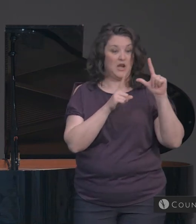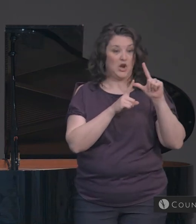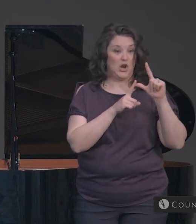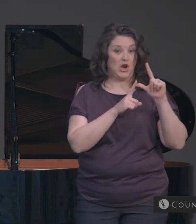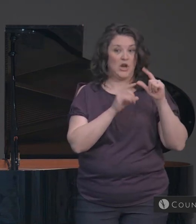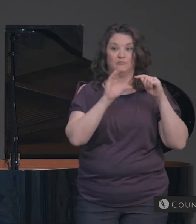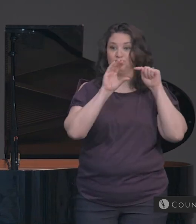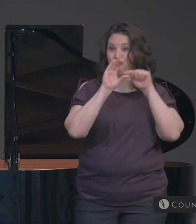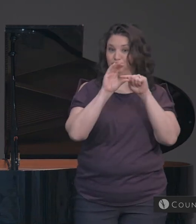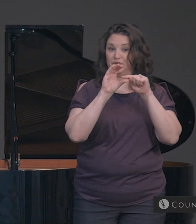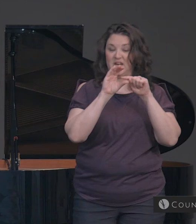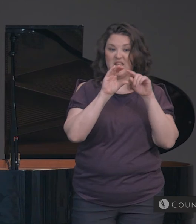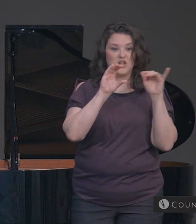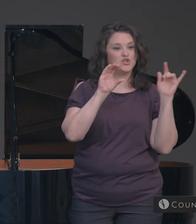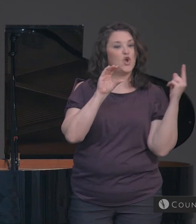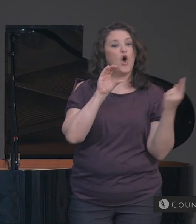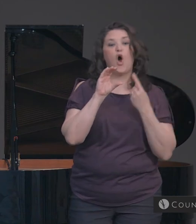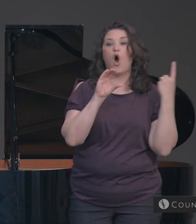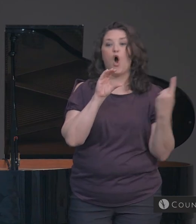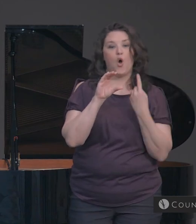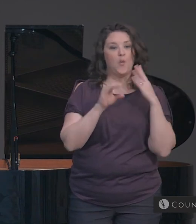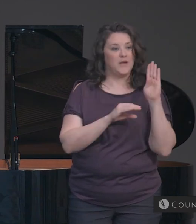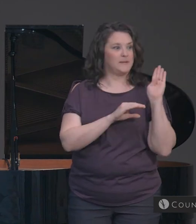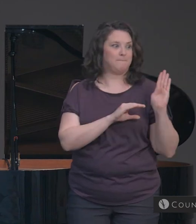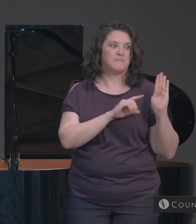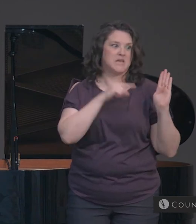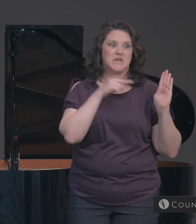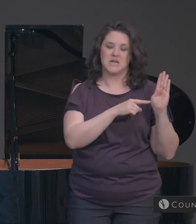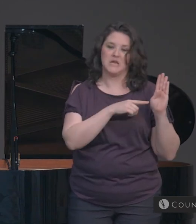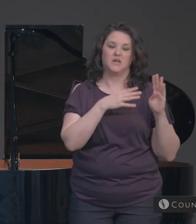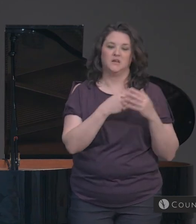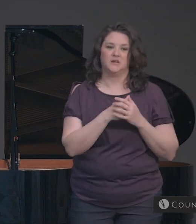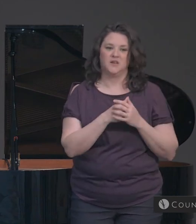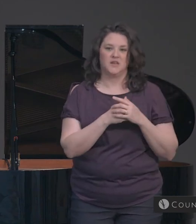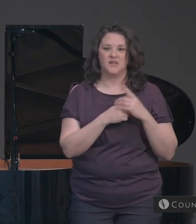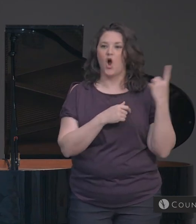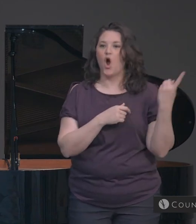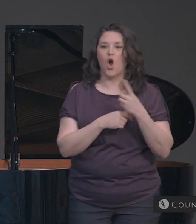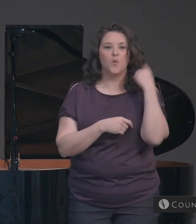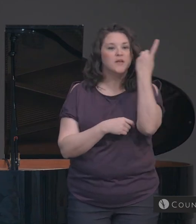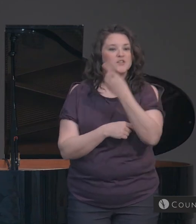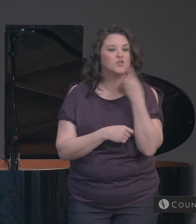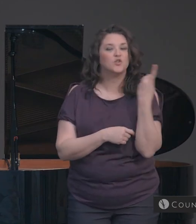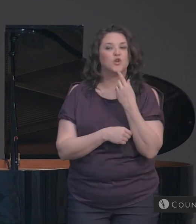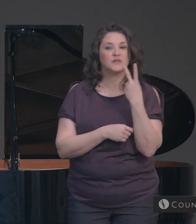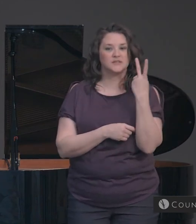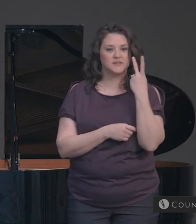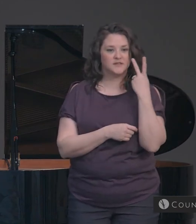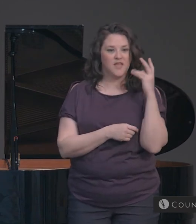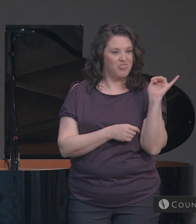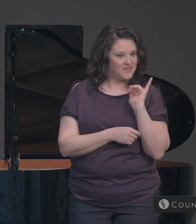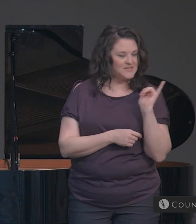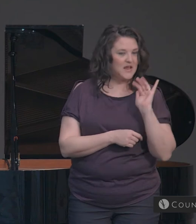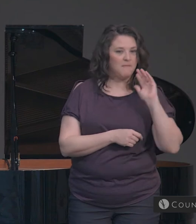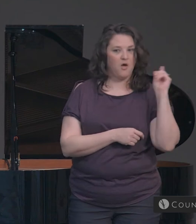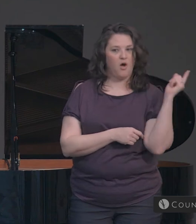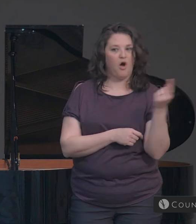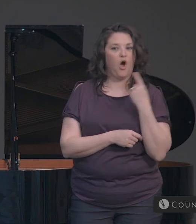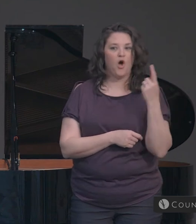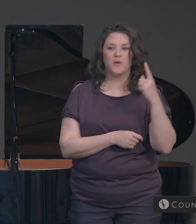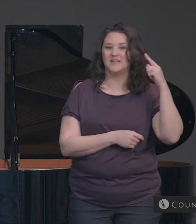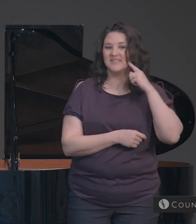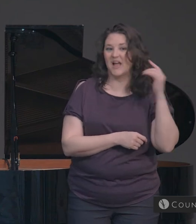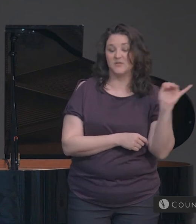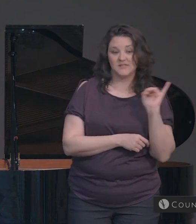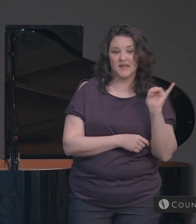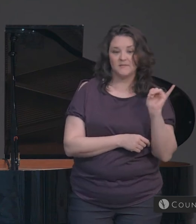just gave you B. So that's always that. It's always that. It always sounds that way. And what the neat thing about Hebrew is, whether